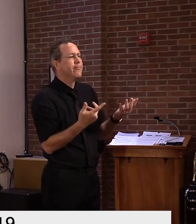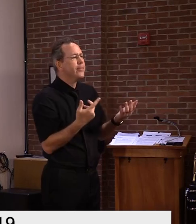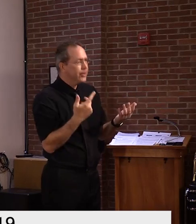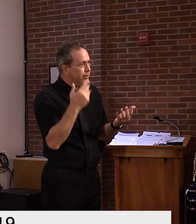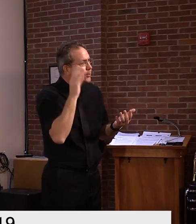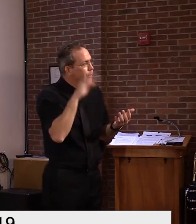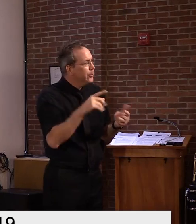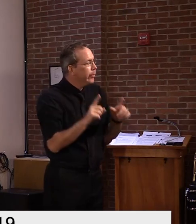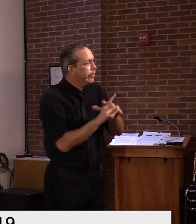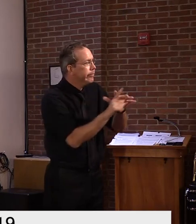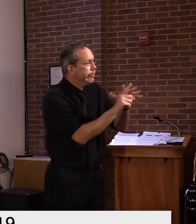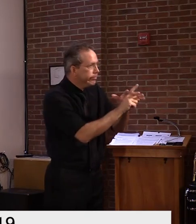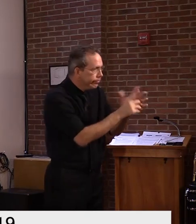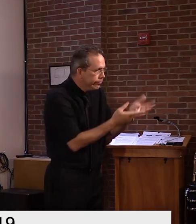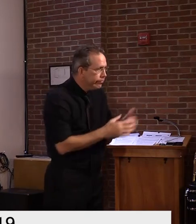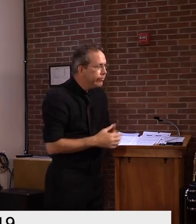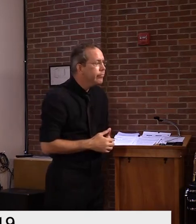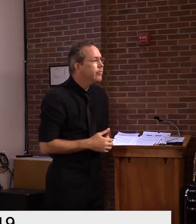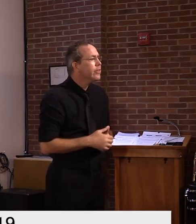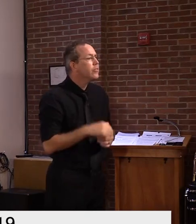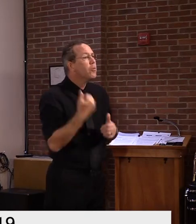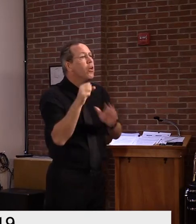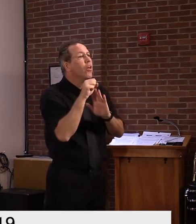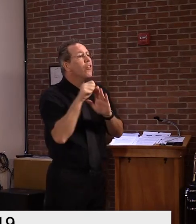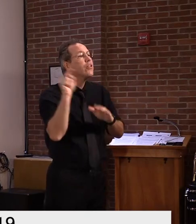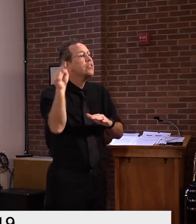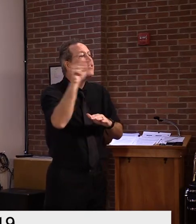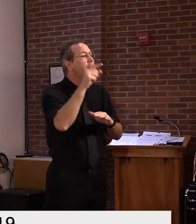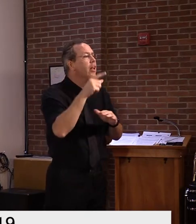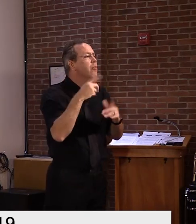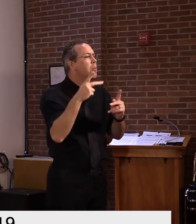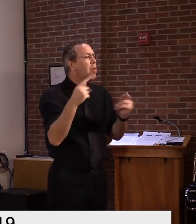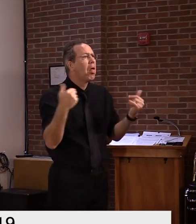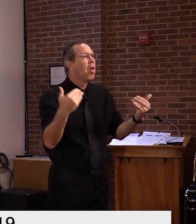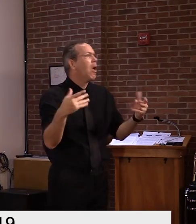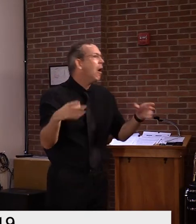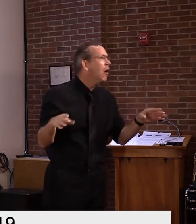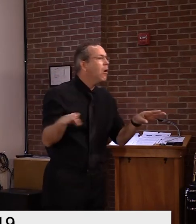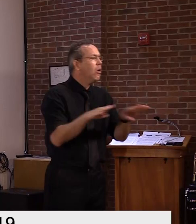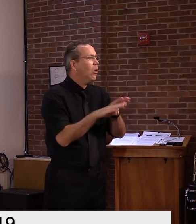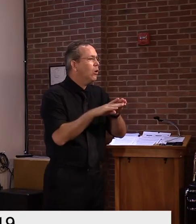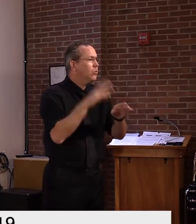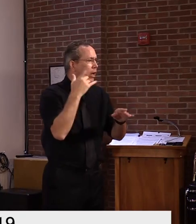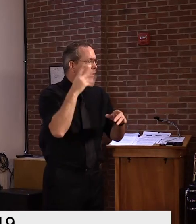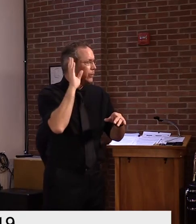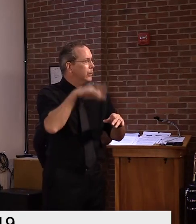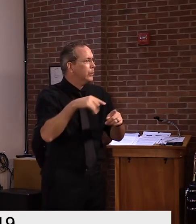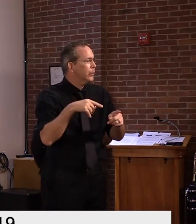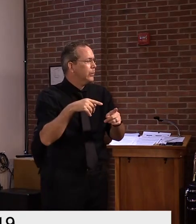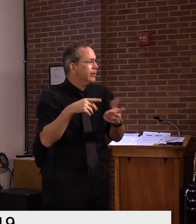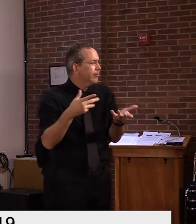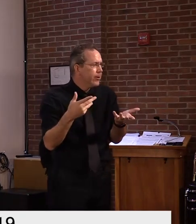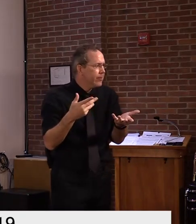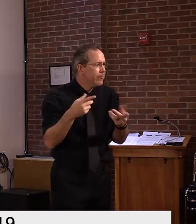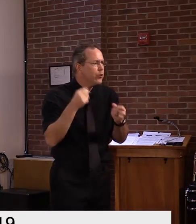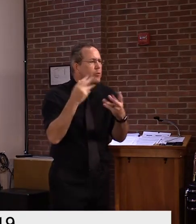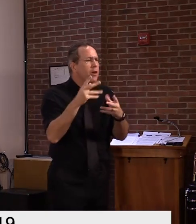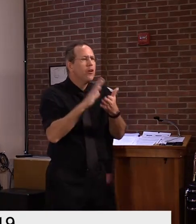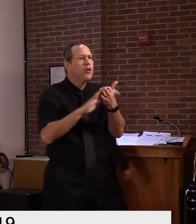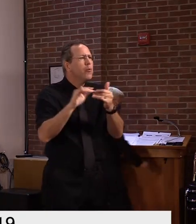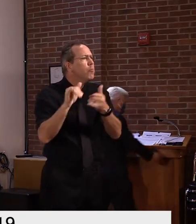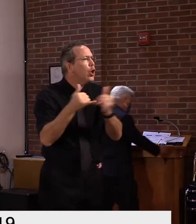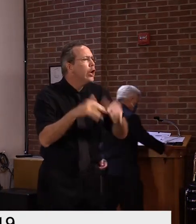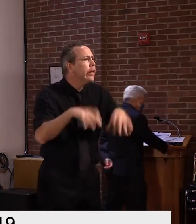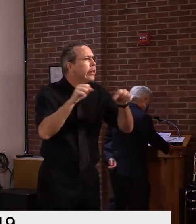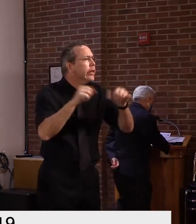it's often been attributed to the fact that there were too many things going on in the areas of mass gatherings, lack